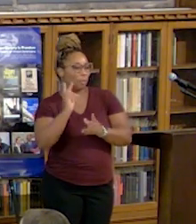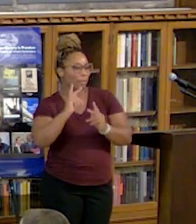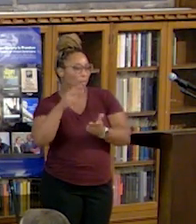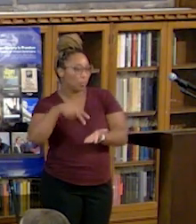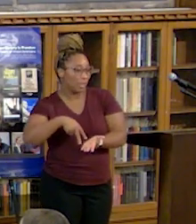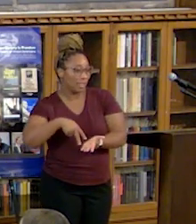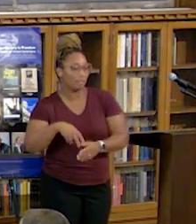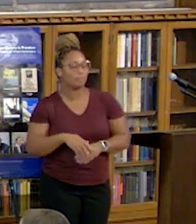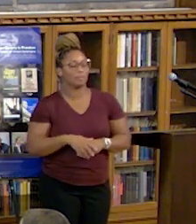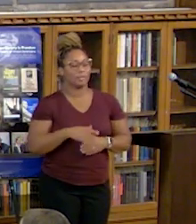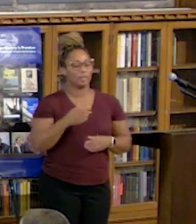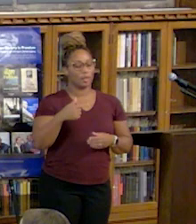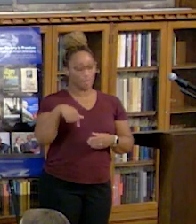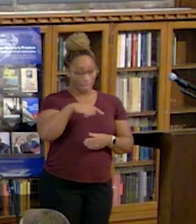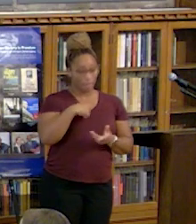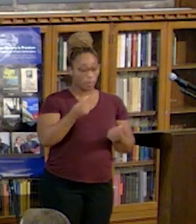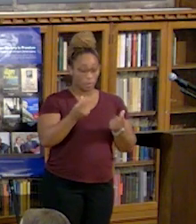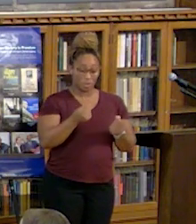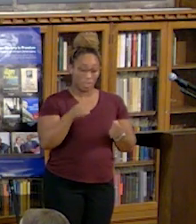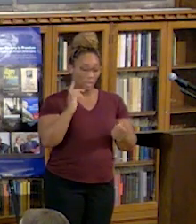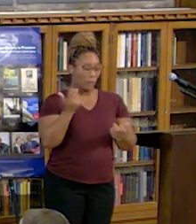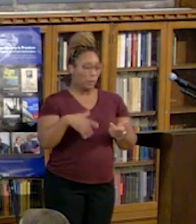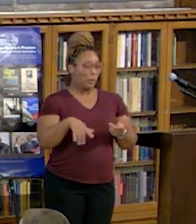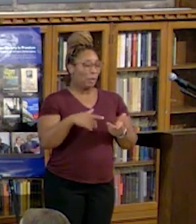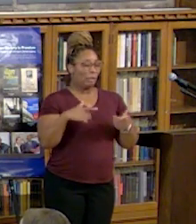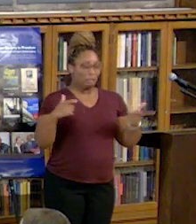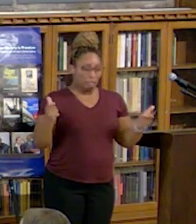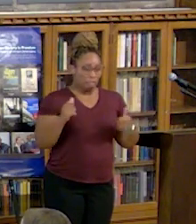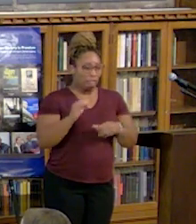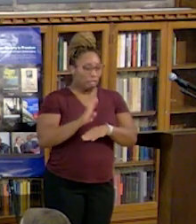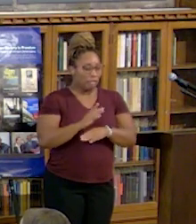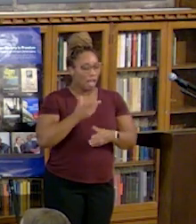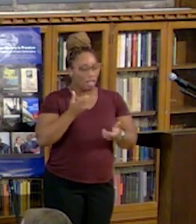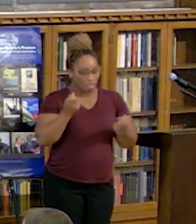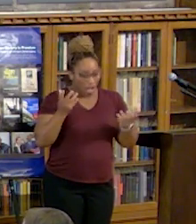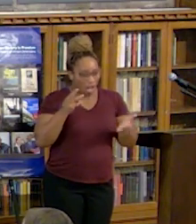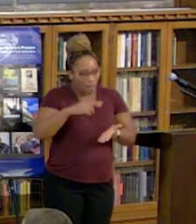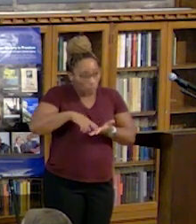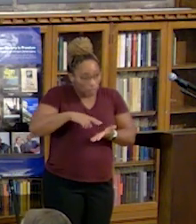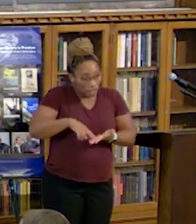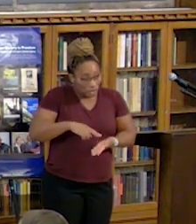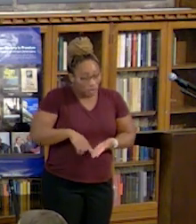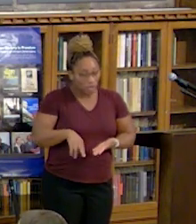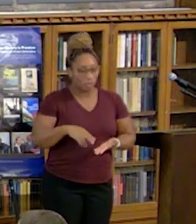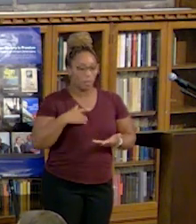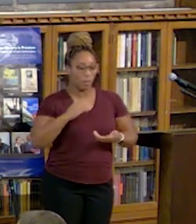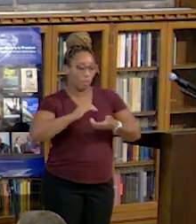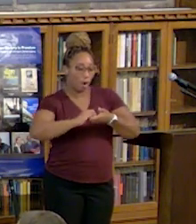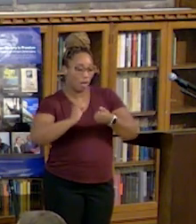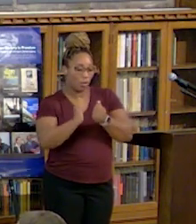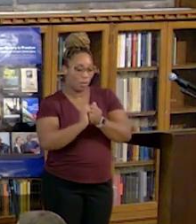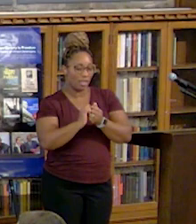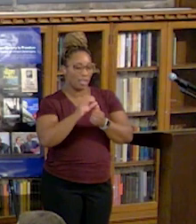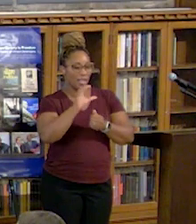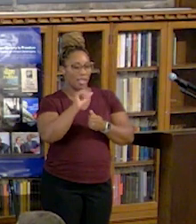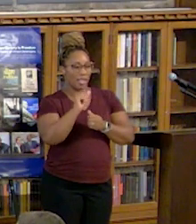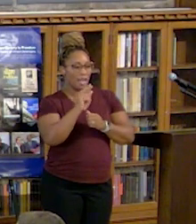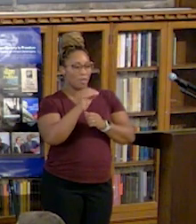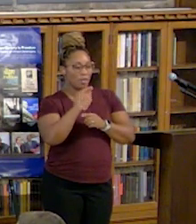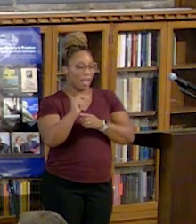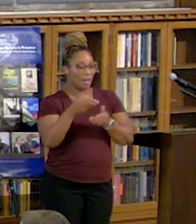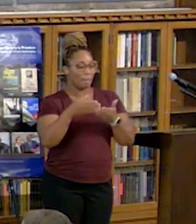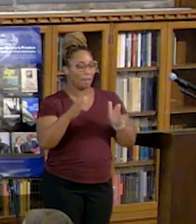and that is what we're doing it is a huge undertaking it's a lot of research we have partnered with Carolina public